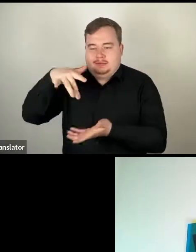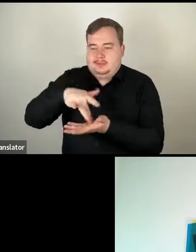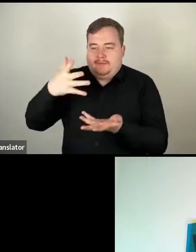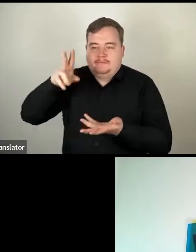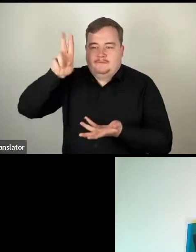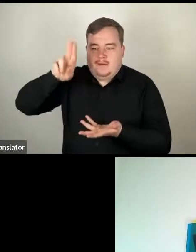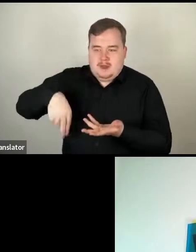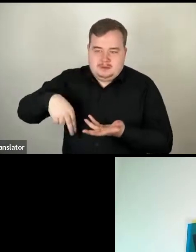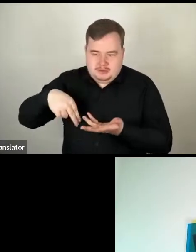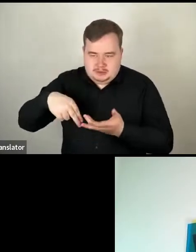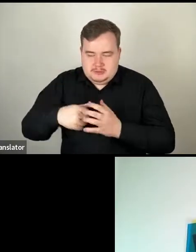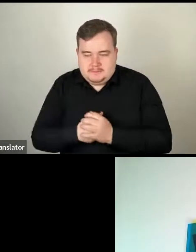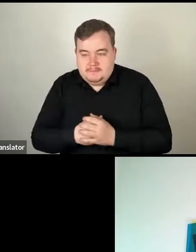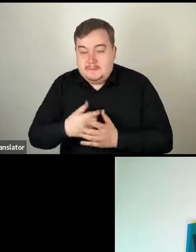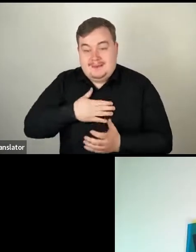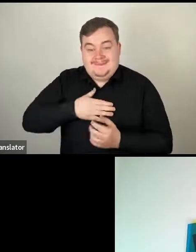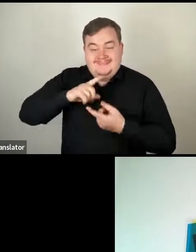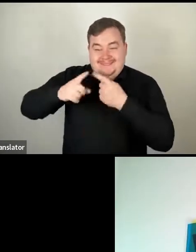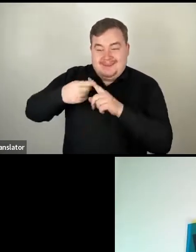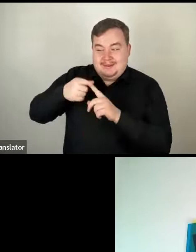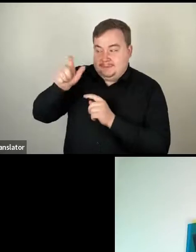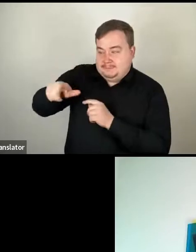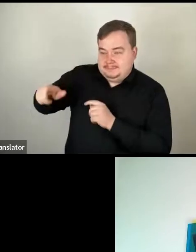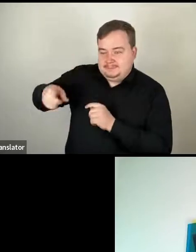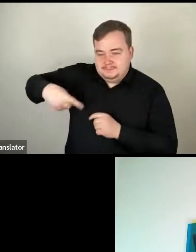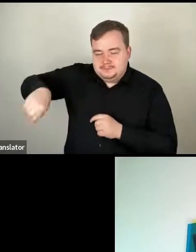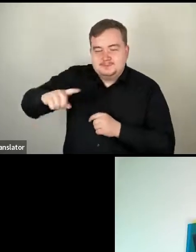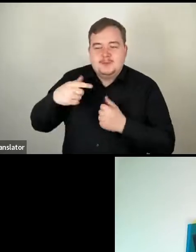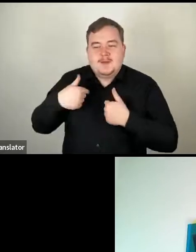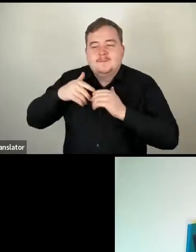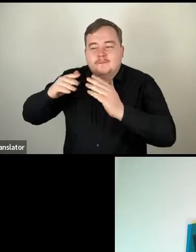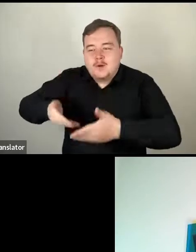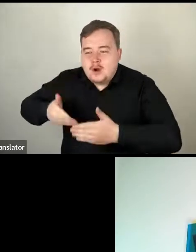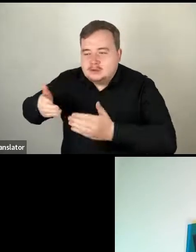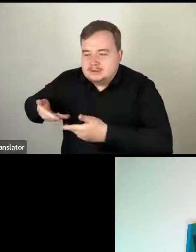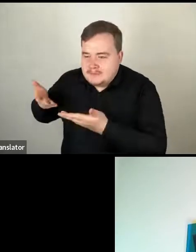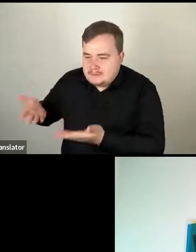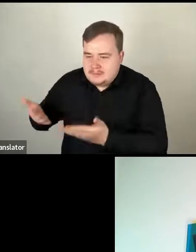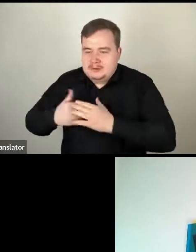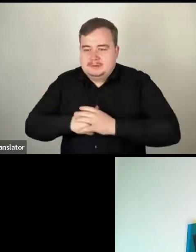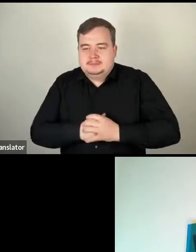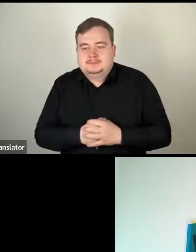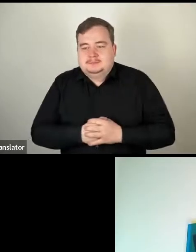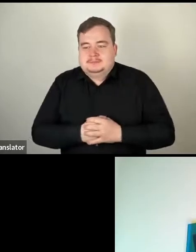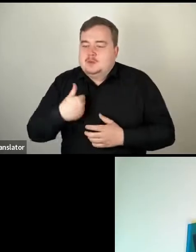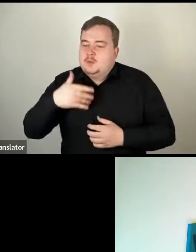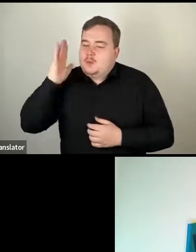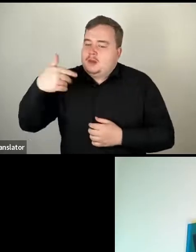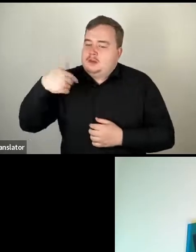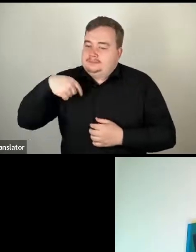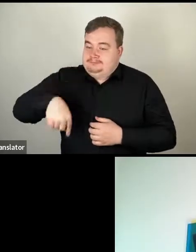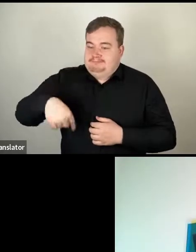Sasha Gavrić, Associate Gender Officer at ODIHR. I will be facilitating this event. Hello, Sasha.